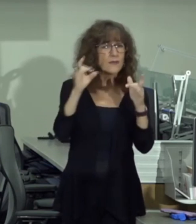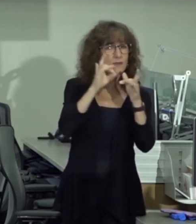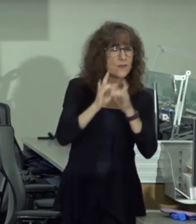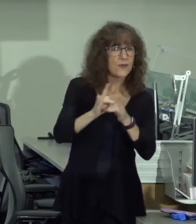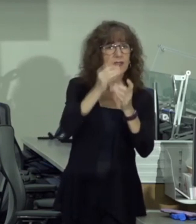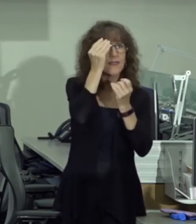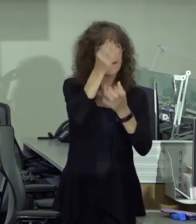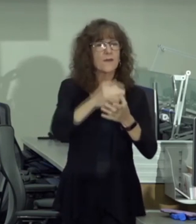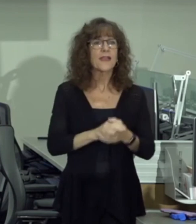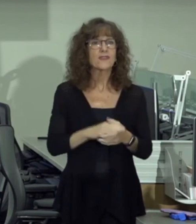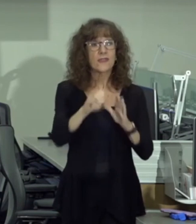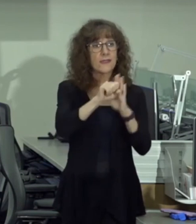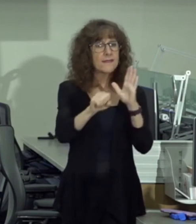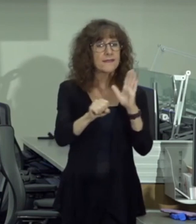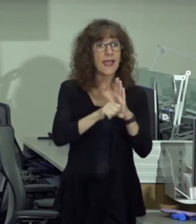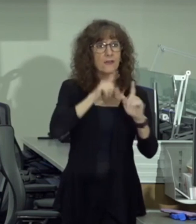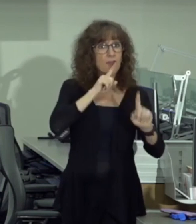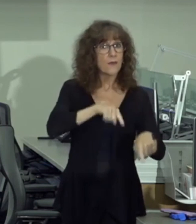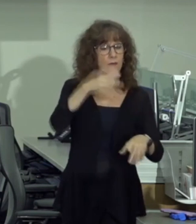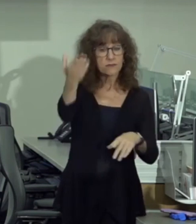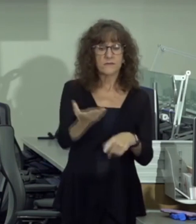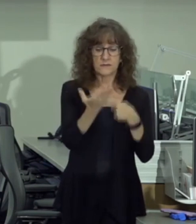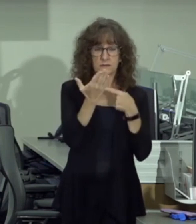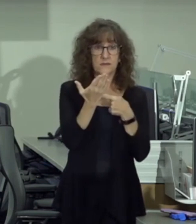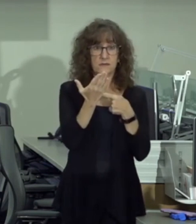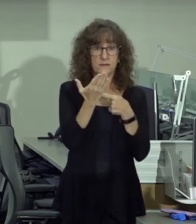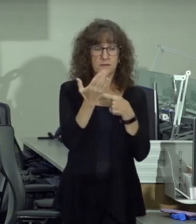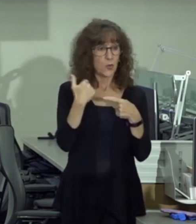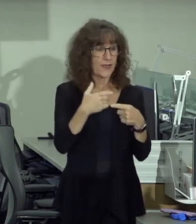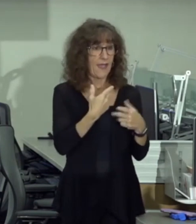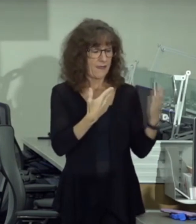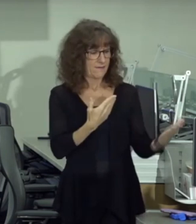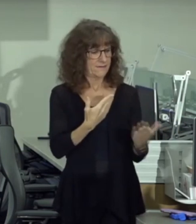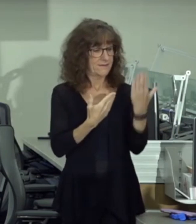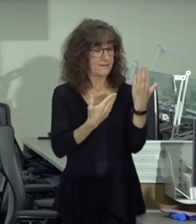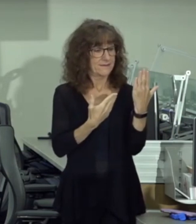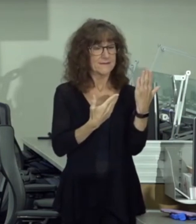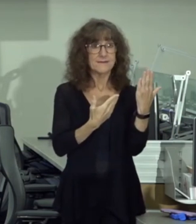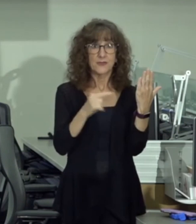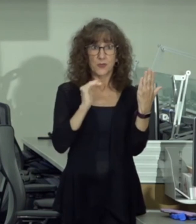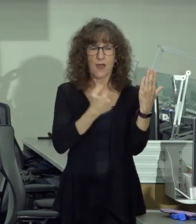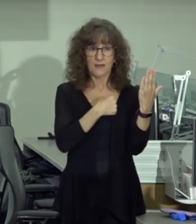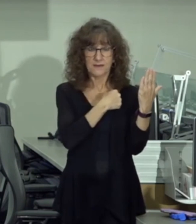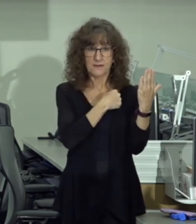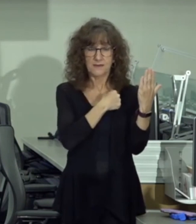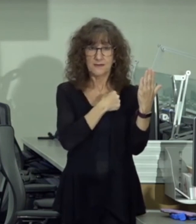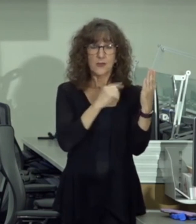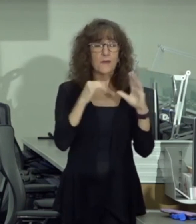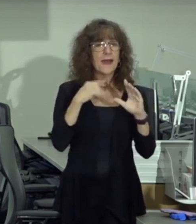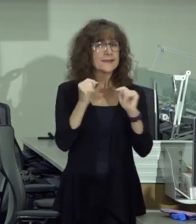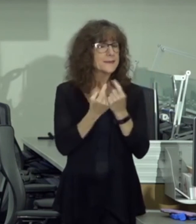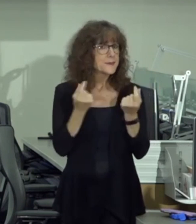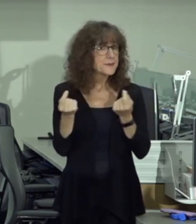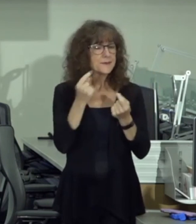that information. The state has reports that come to them. We actually have reports that come directly to the county. So what my team does is we